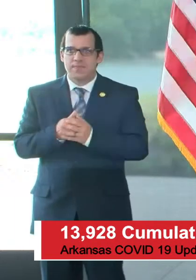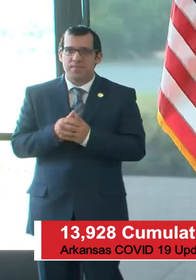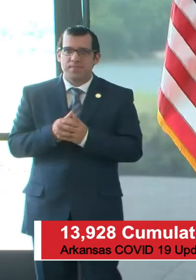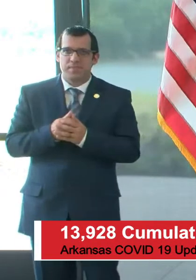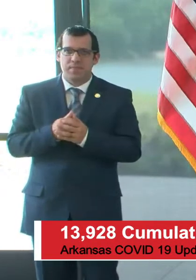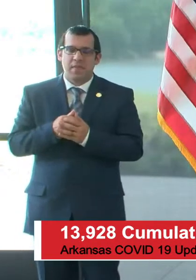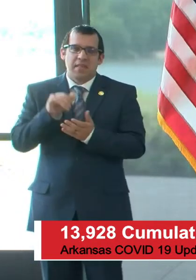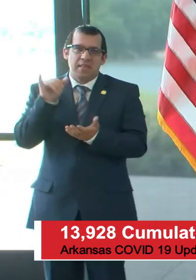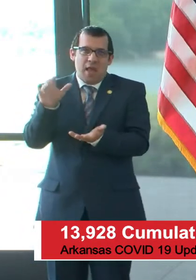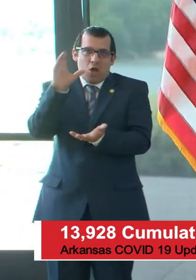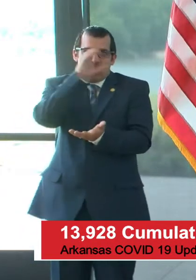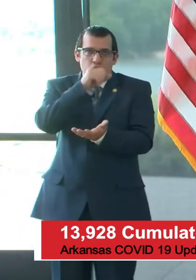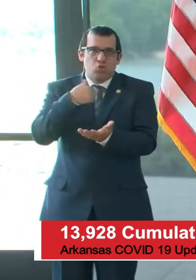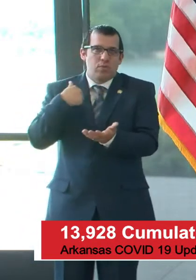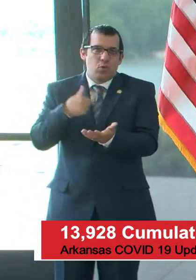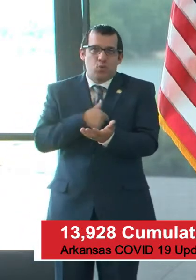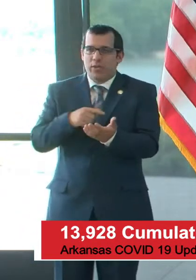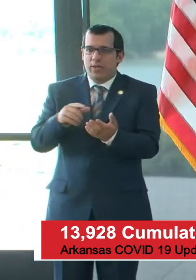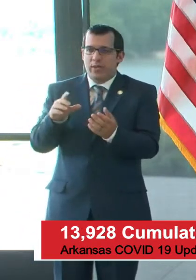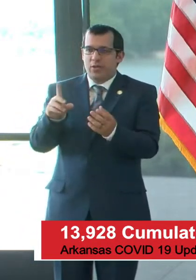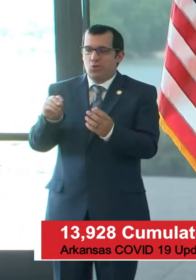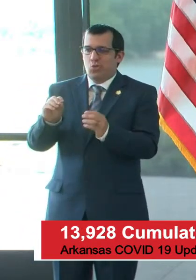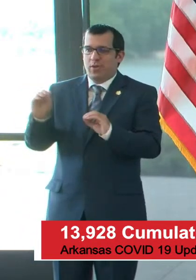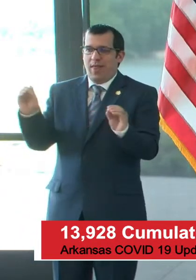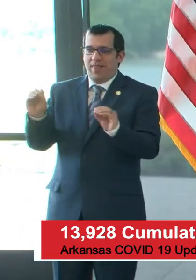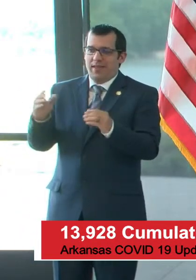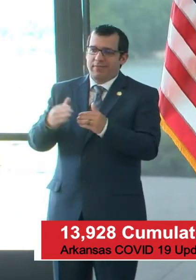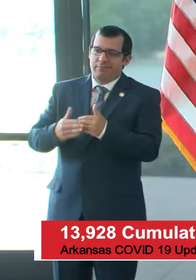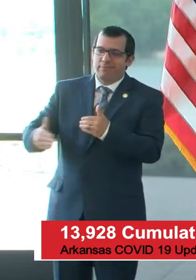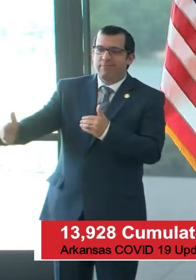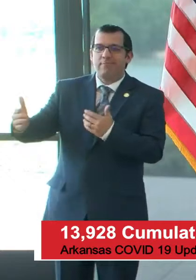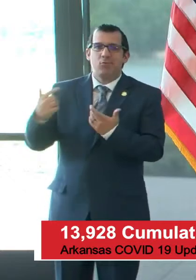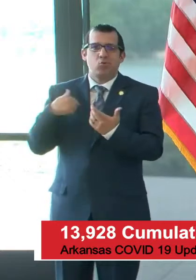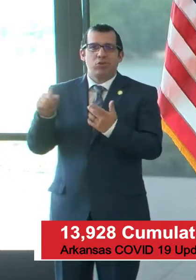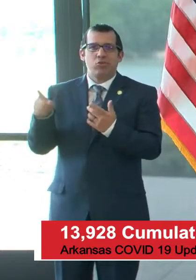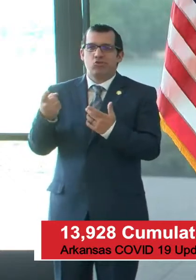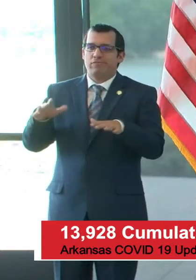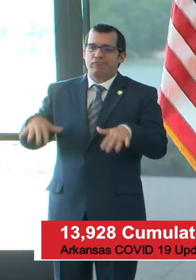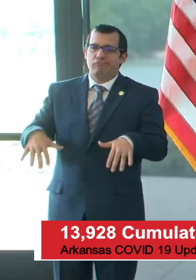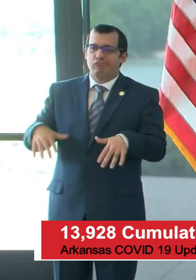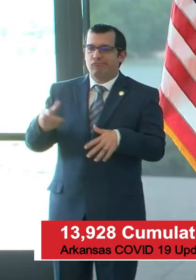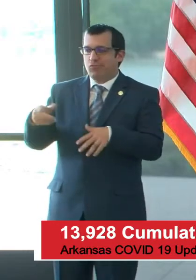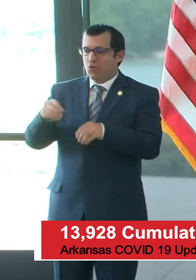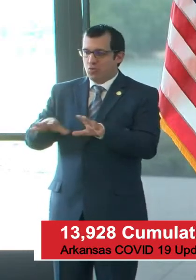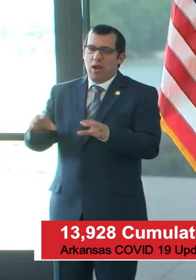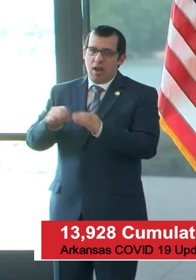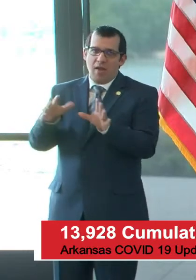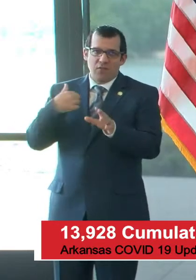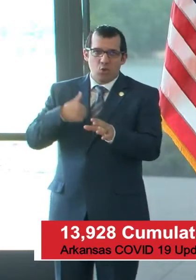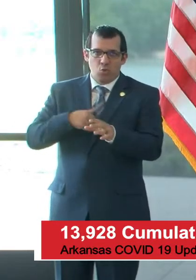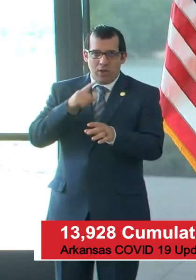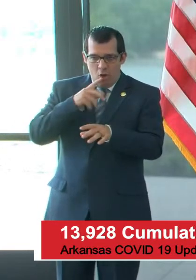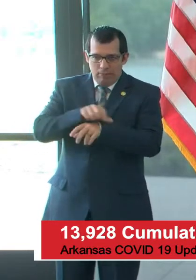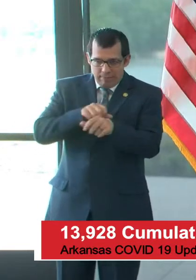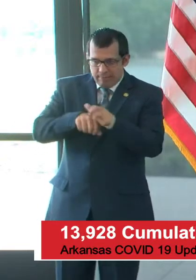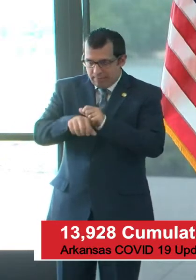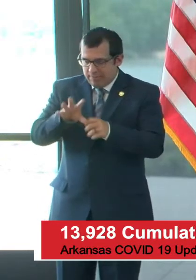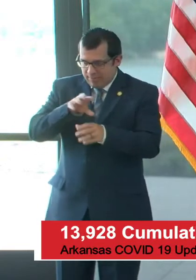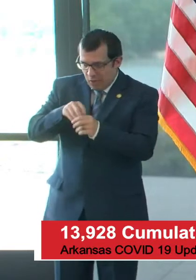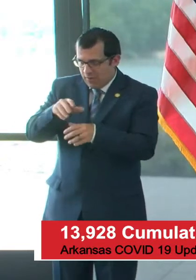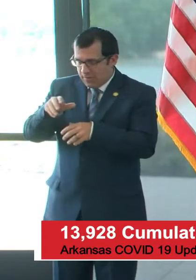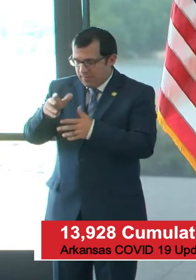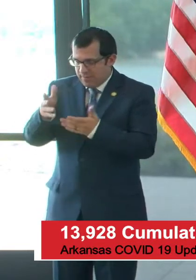That presumes we don't do anything in the meantime, that we just let the virus spread. Well, we're obviously not doing that. We